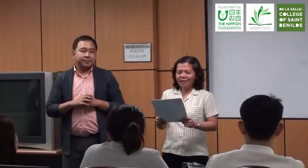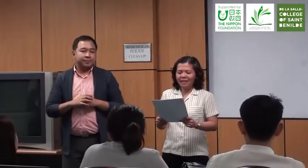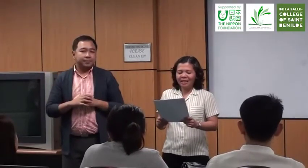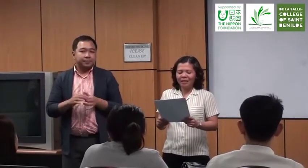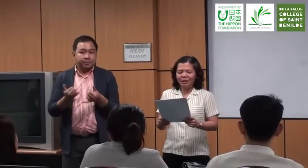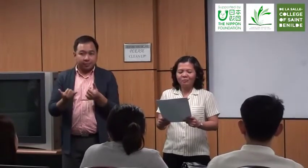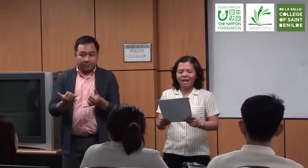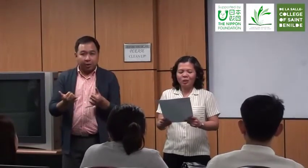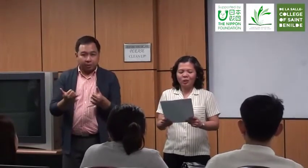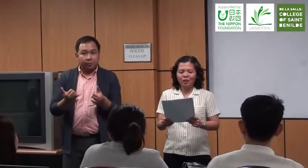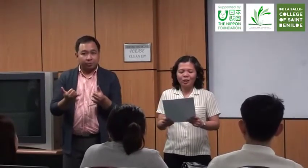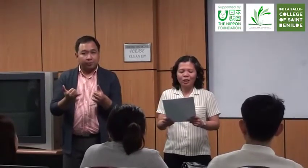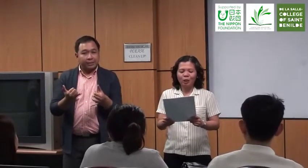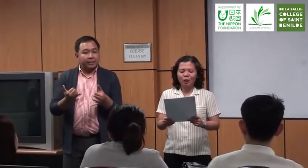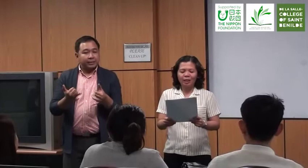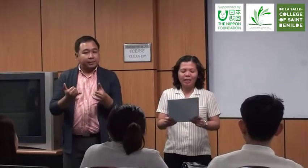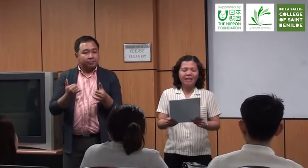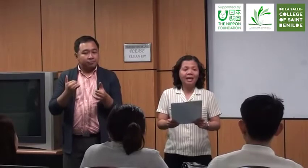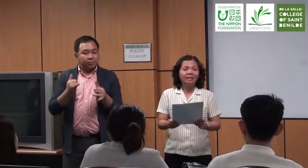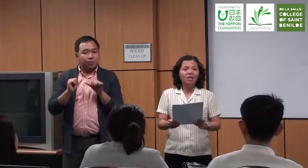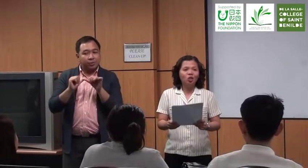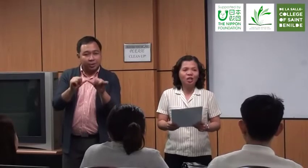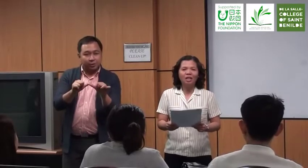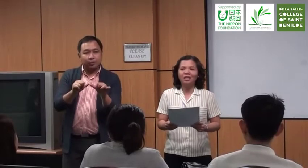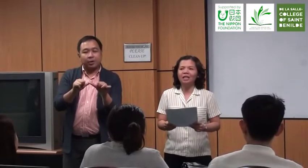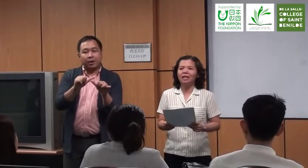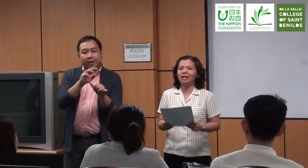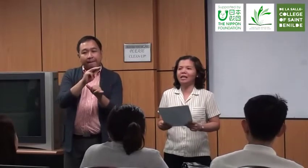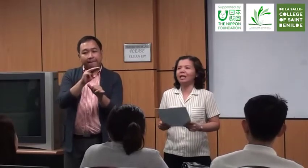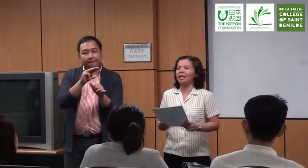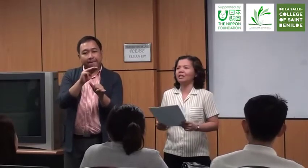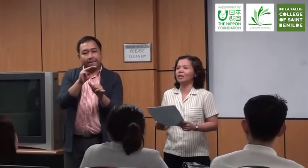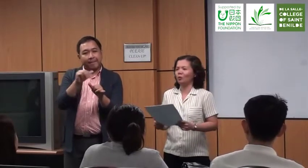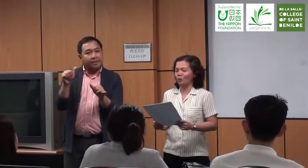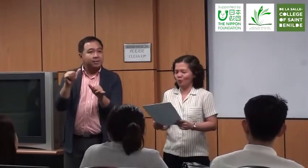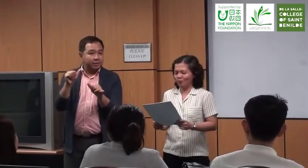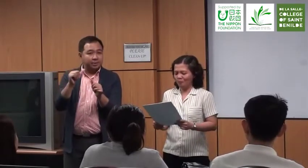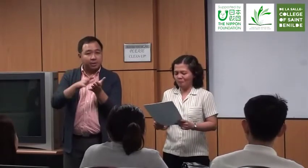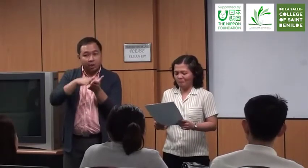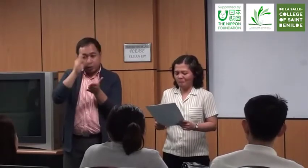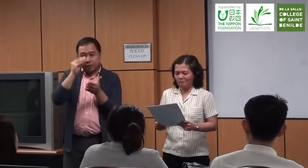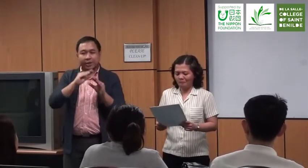She's currently taking her master's in learning and teaching in ELSC.